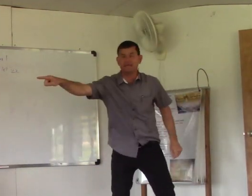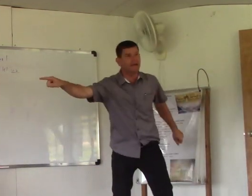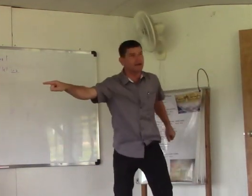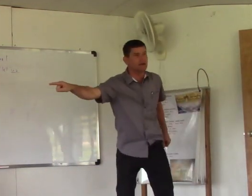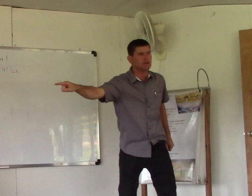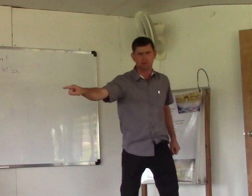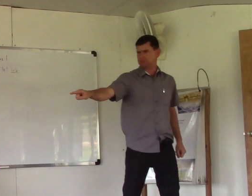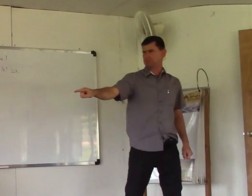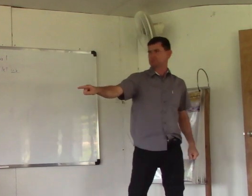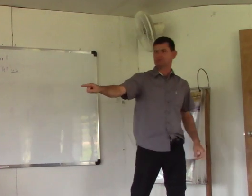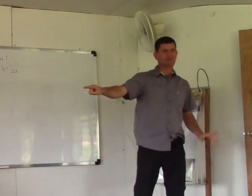there.